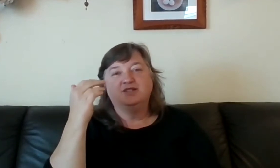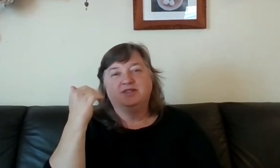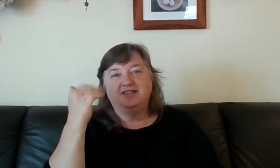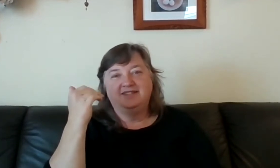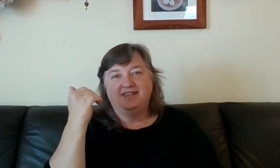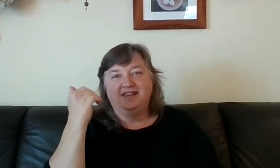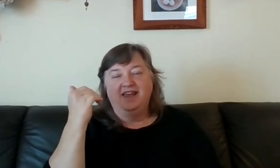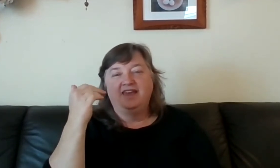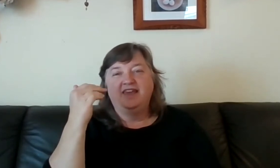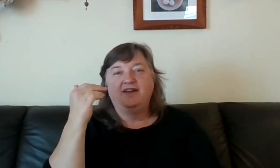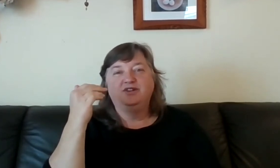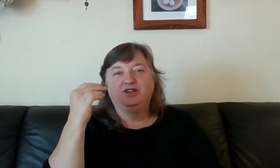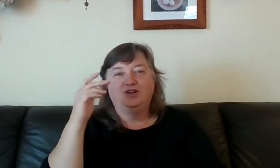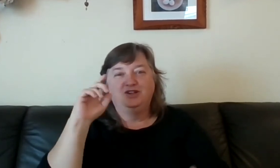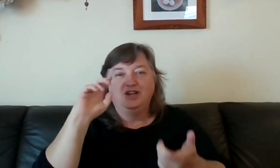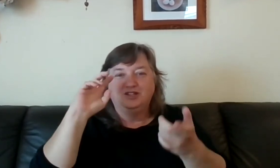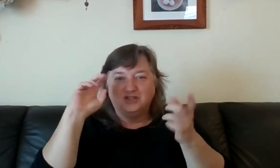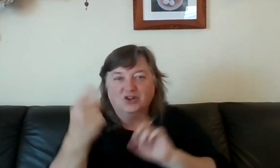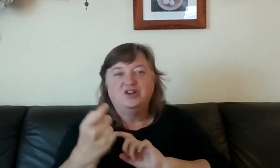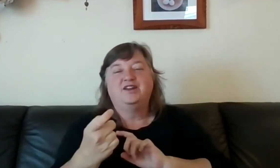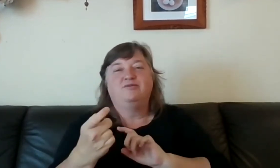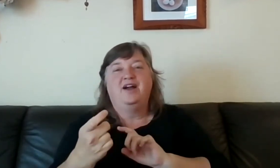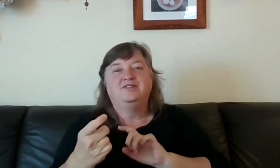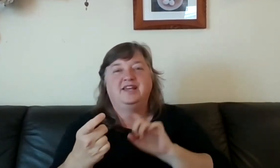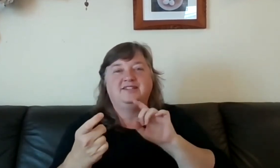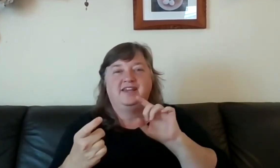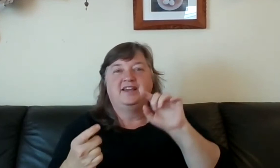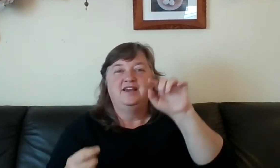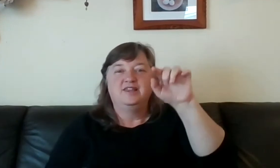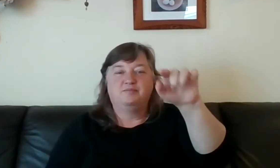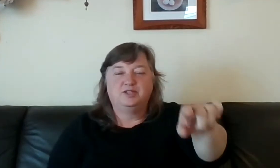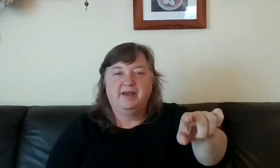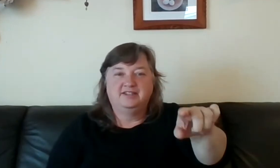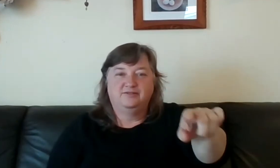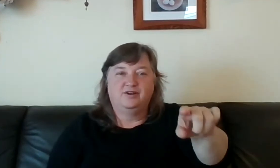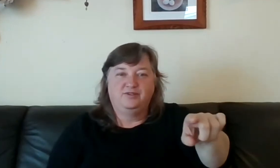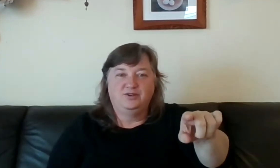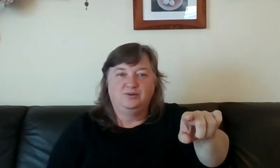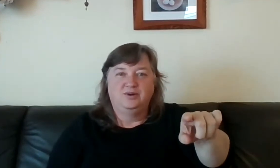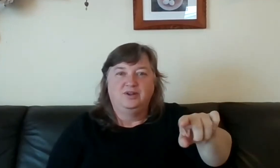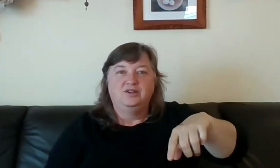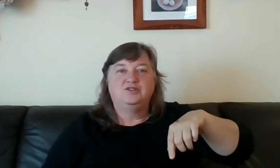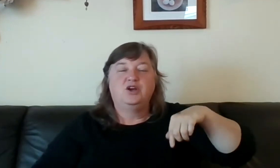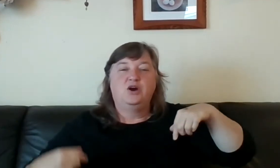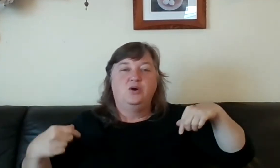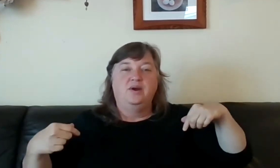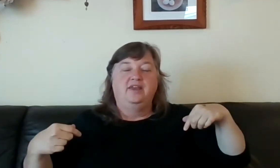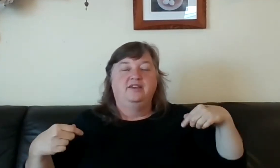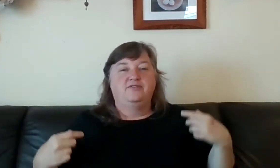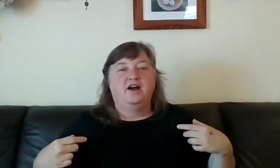what they see, and they haven't learned to turn that around and take the perspective of you. So if